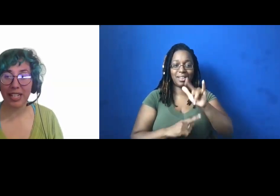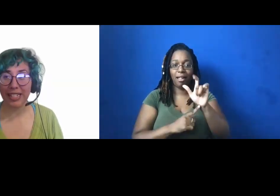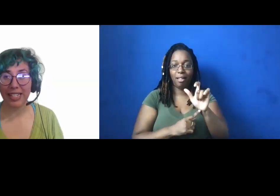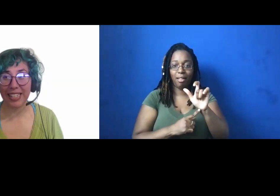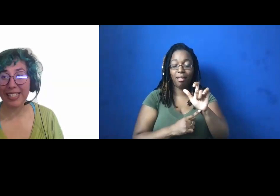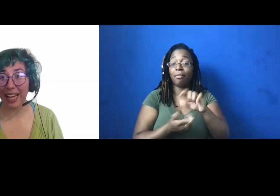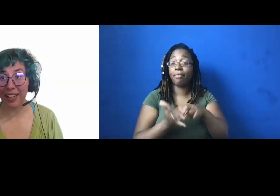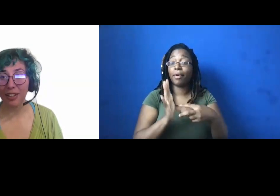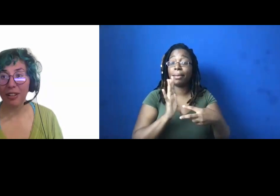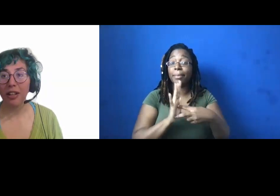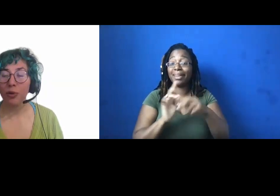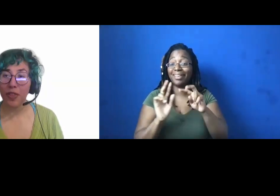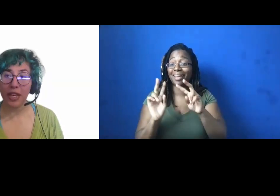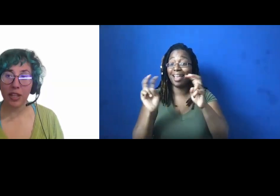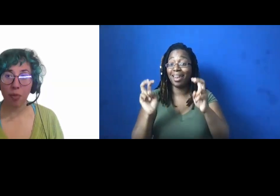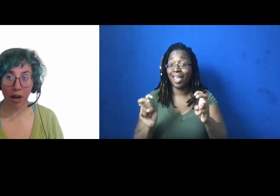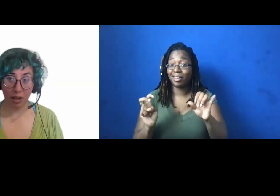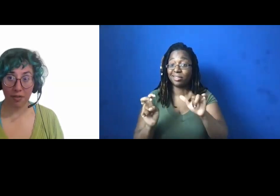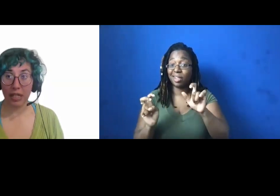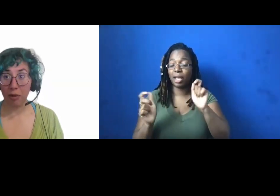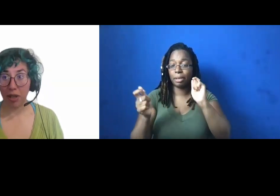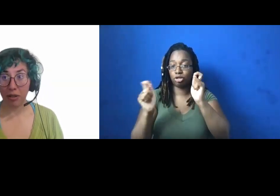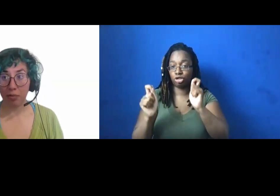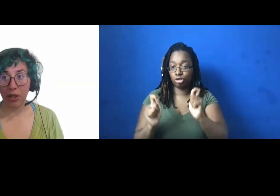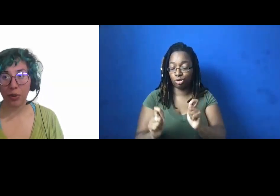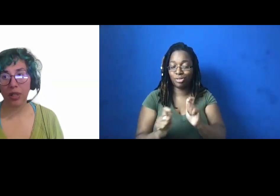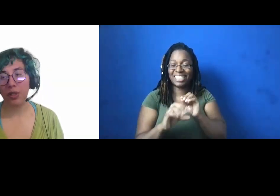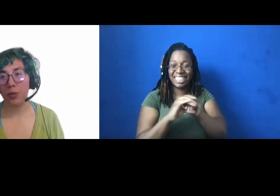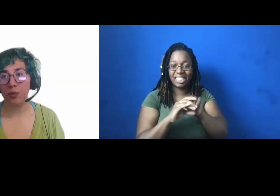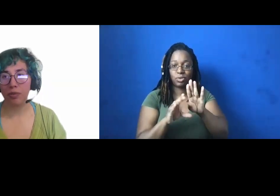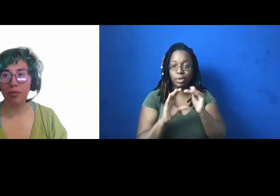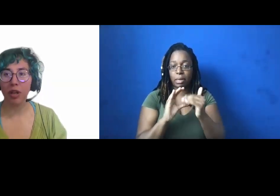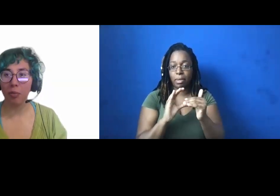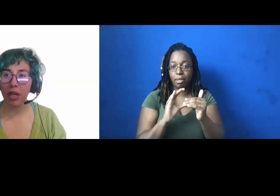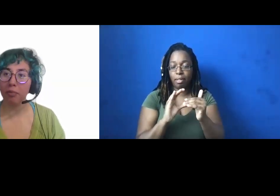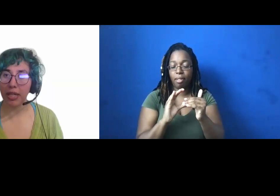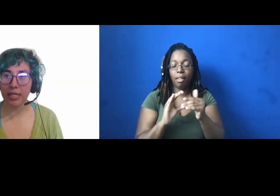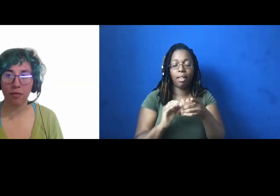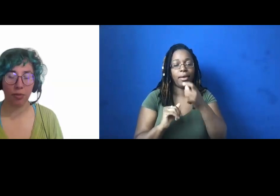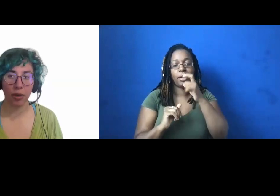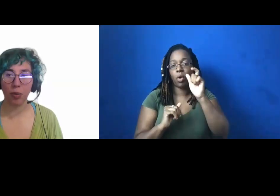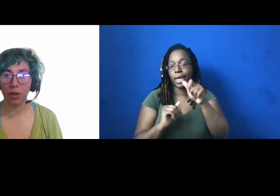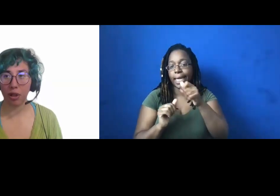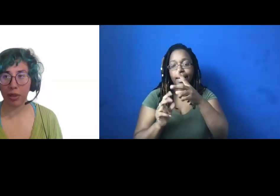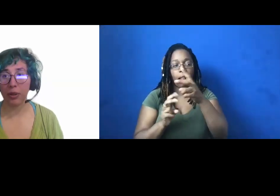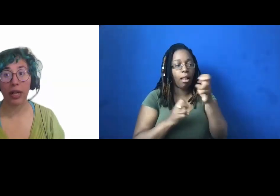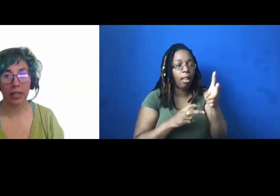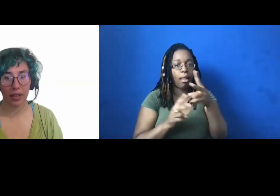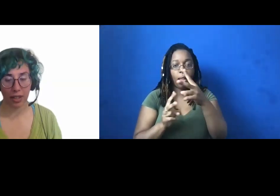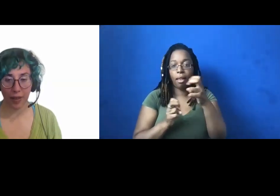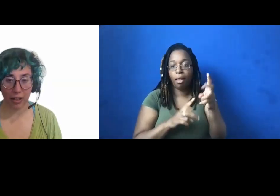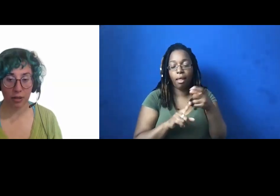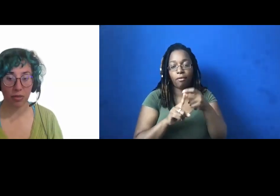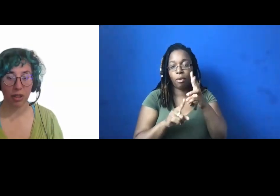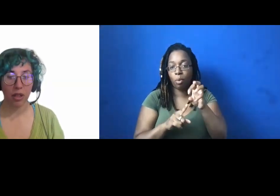can be changed in style within the body of the email. You don't need to copy and paste it from a Word document or